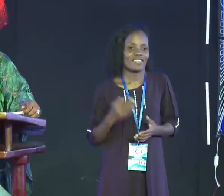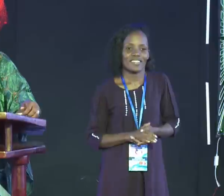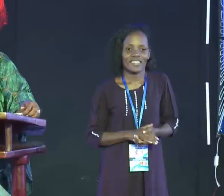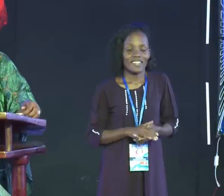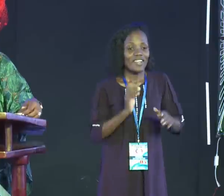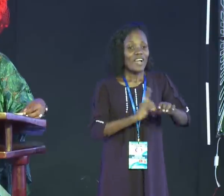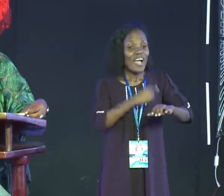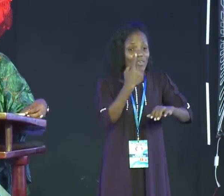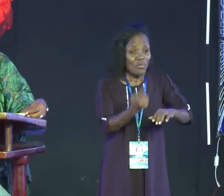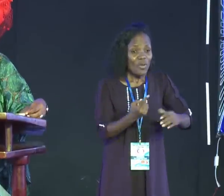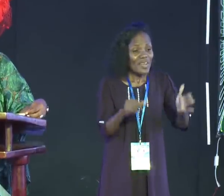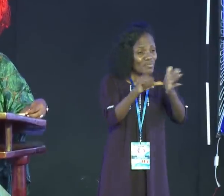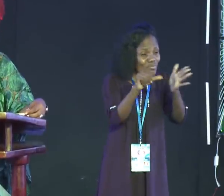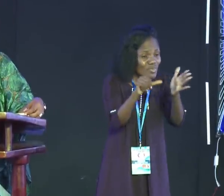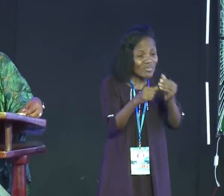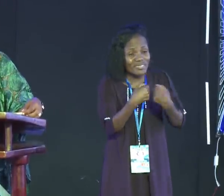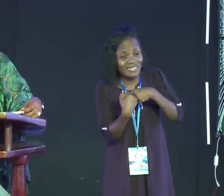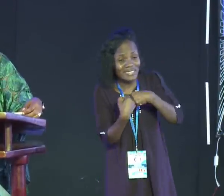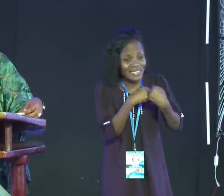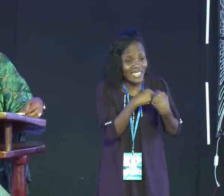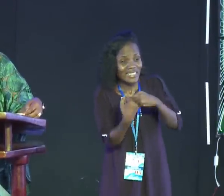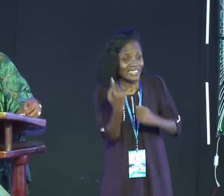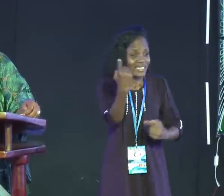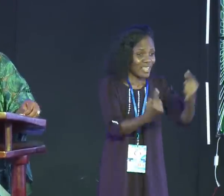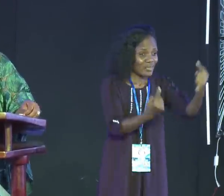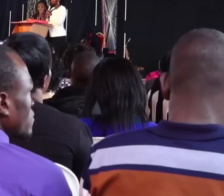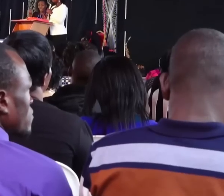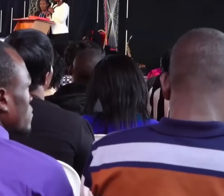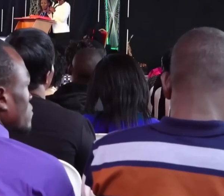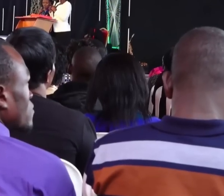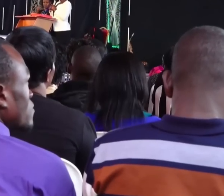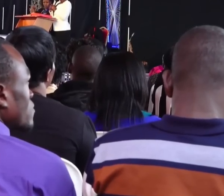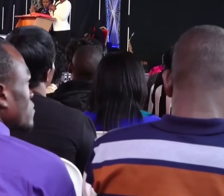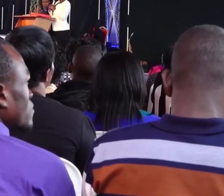Obusale we bujja. When the swords come,